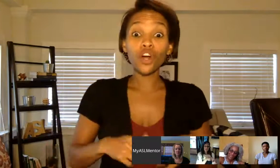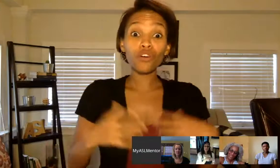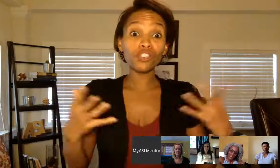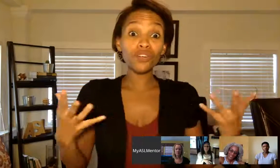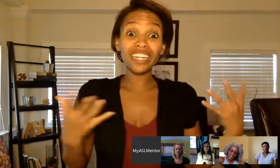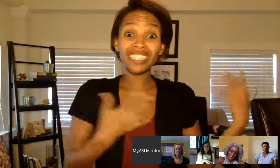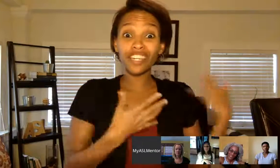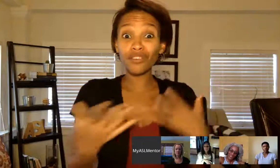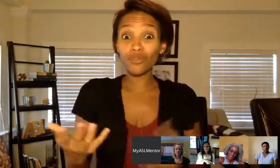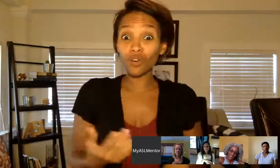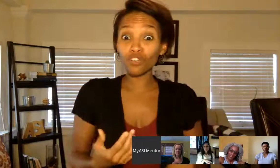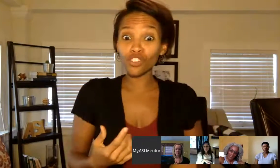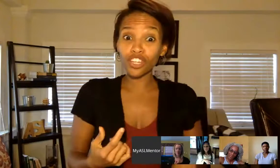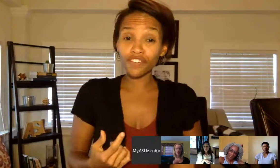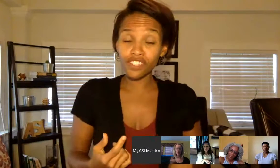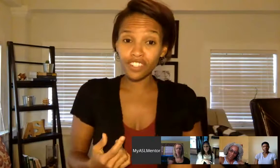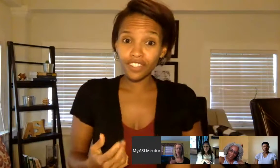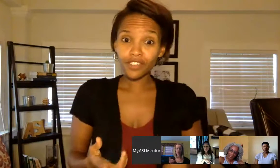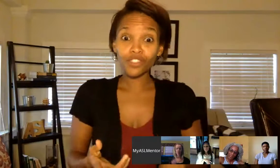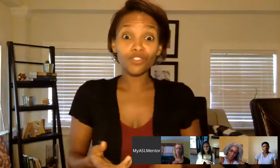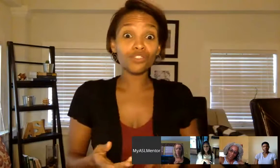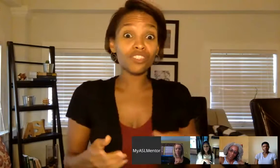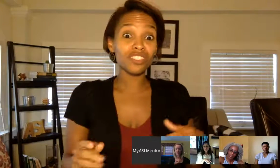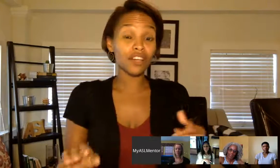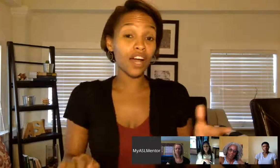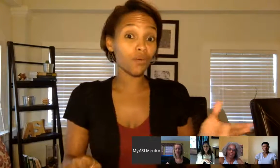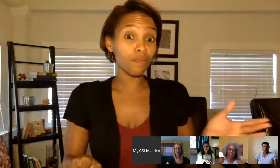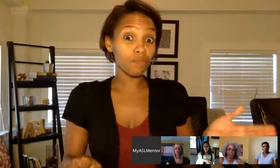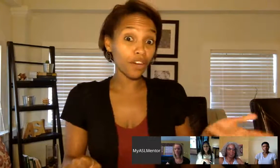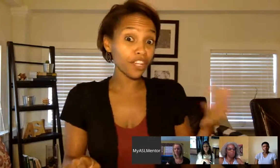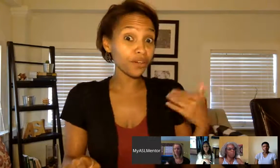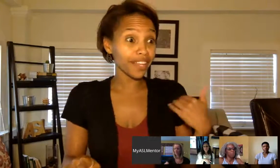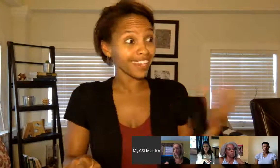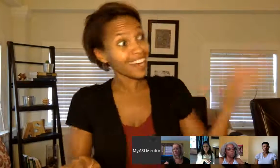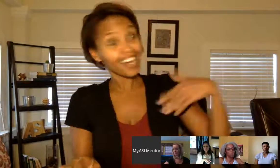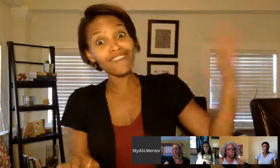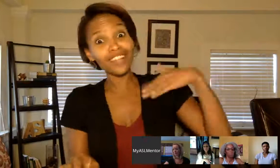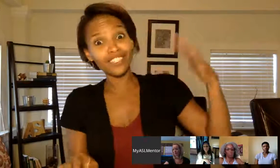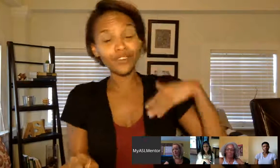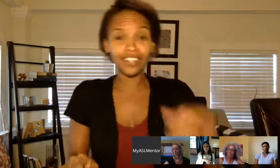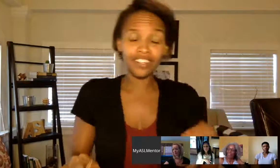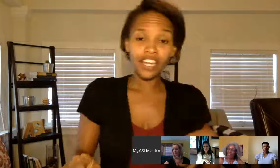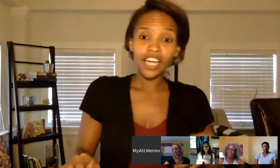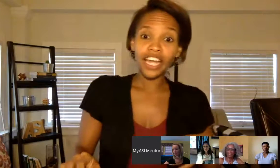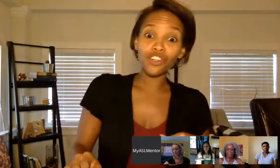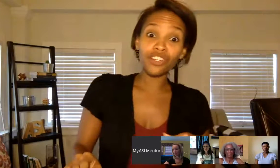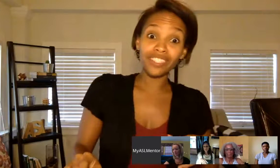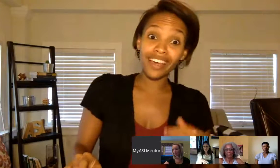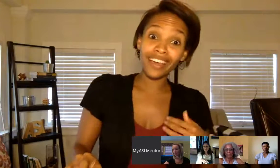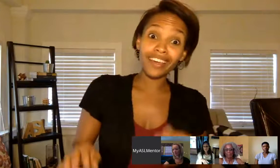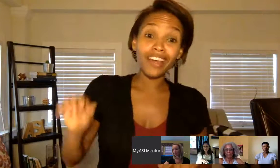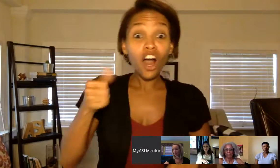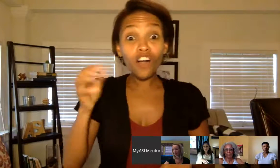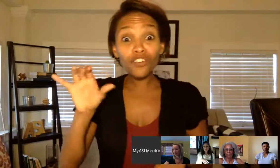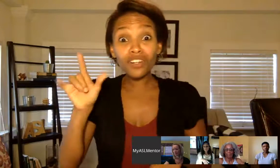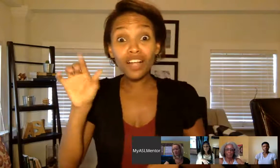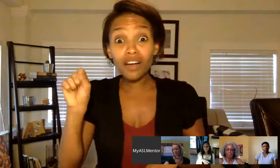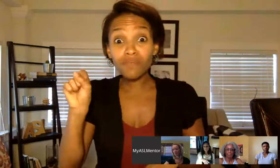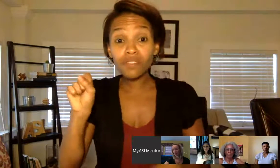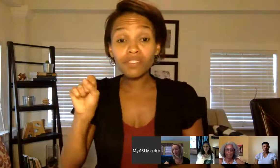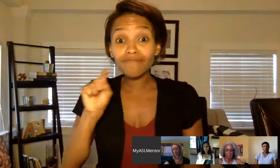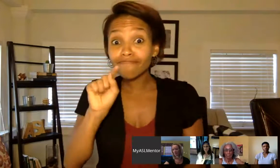You could also continue the role shift. So you just, at what point you're like, yeah, come, let's join. And you could say,